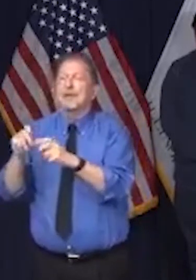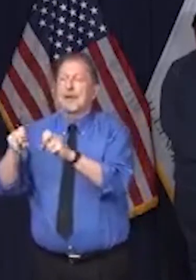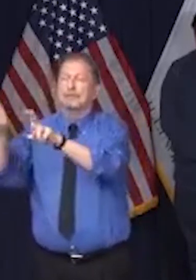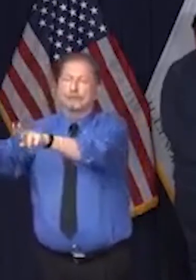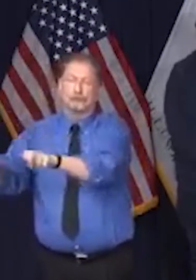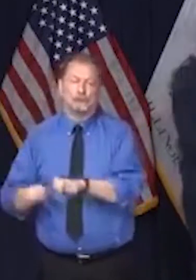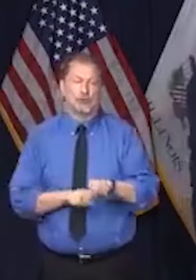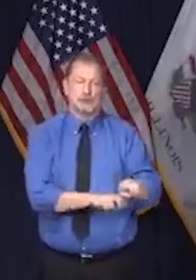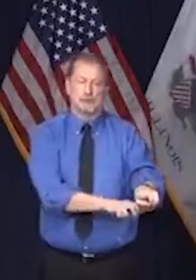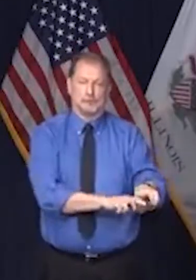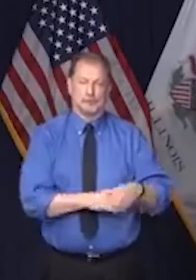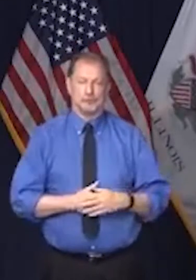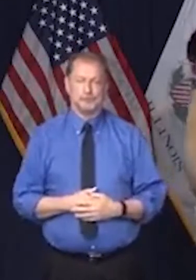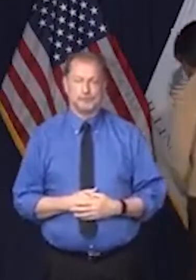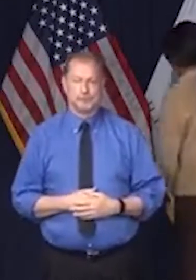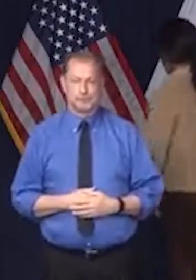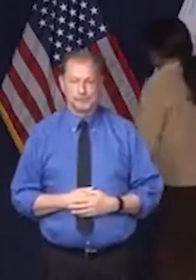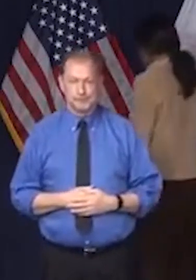there.